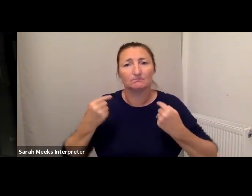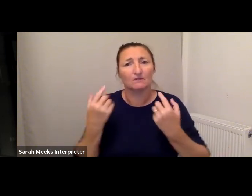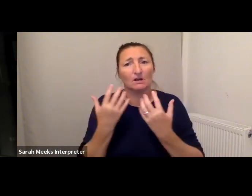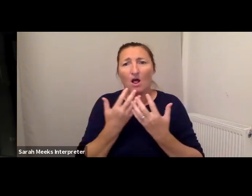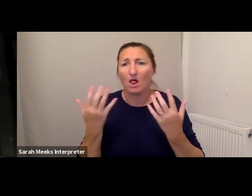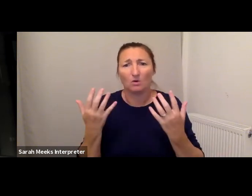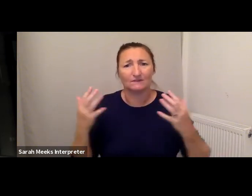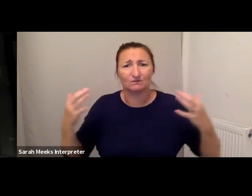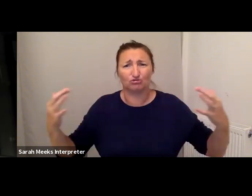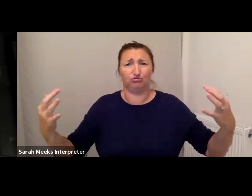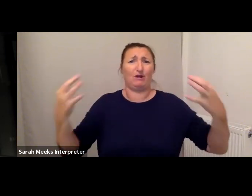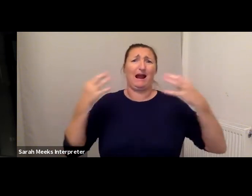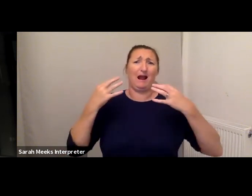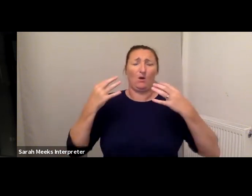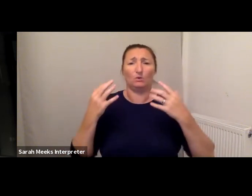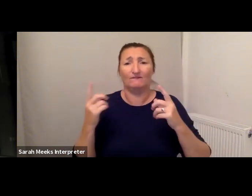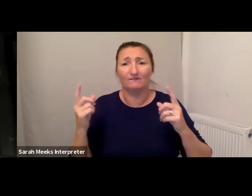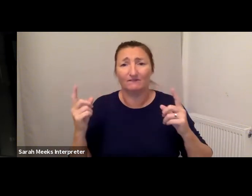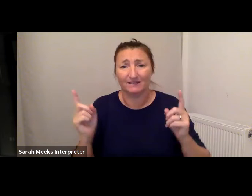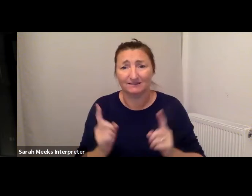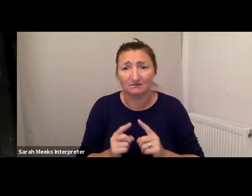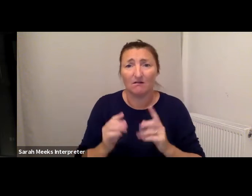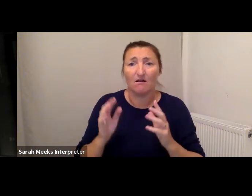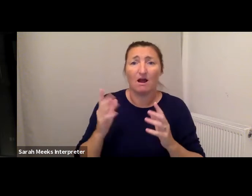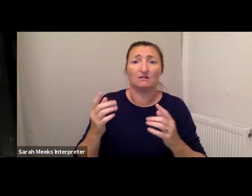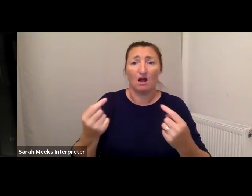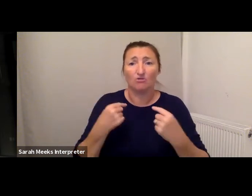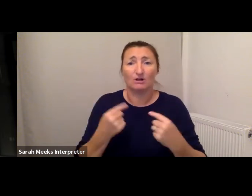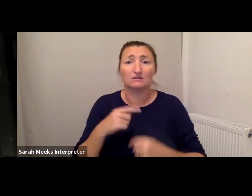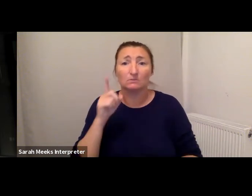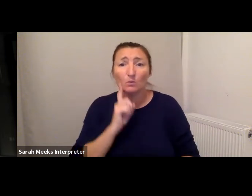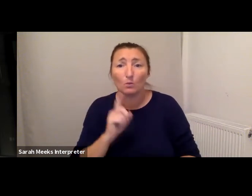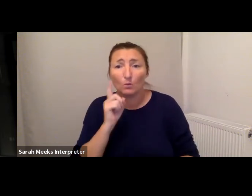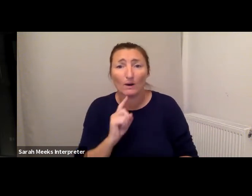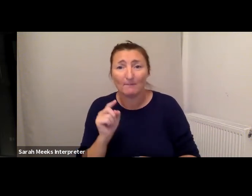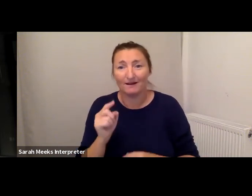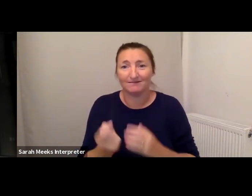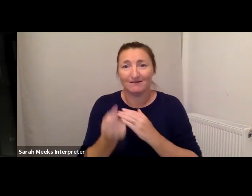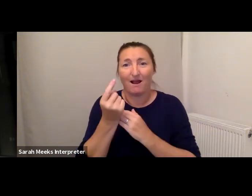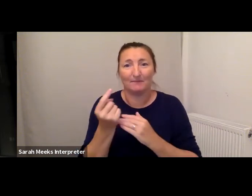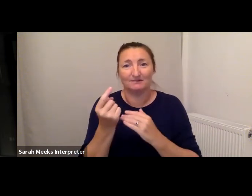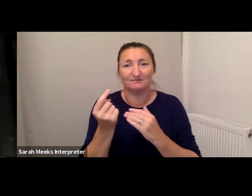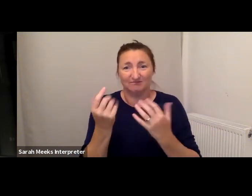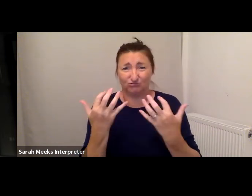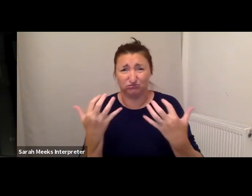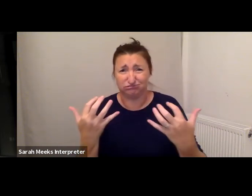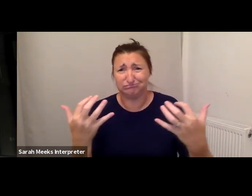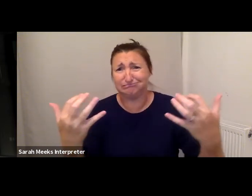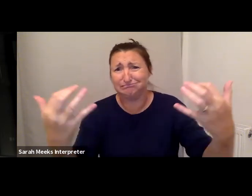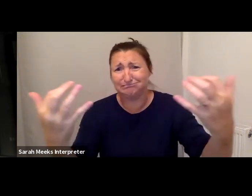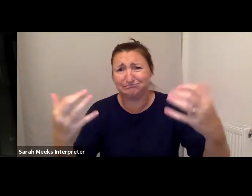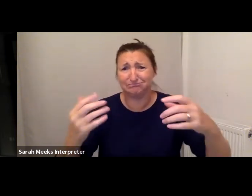principal causes of harassment of women, and why in this particular city,